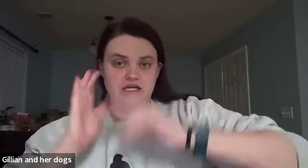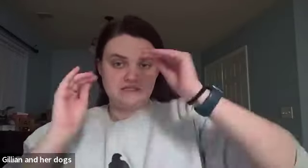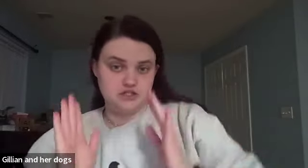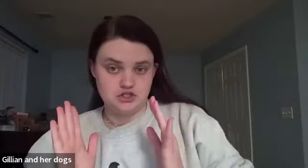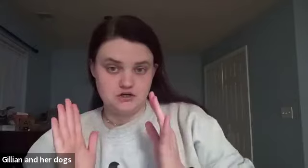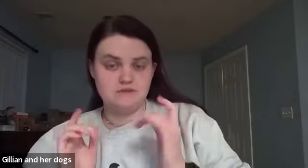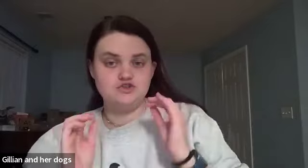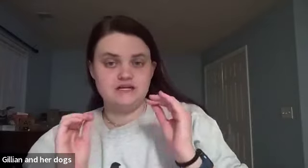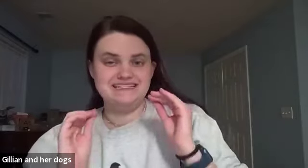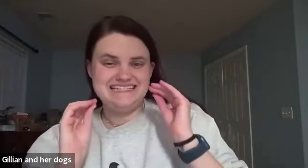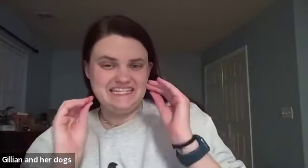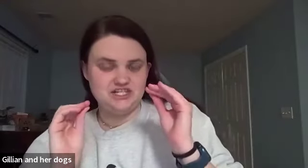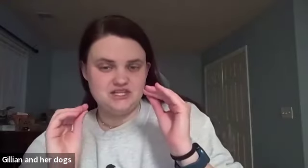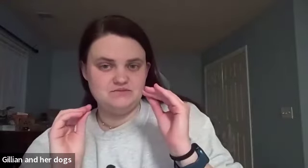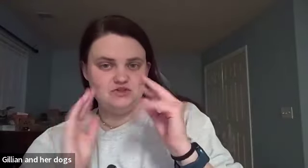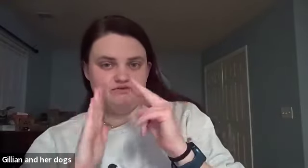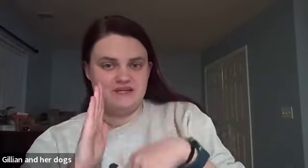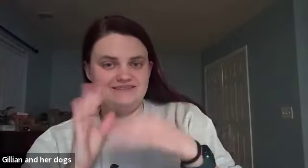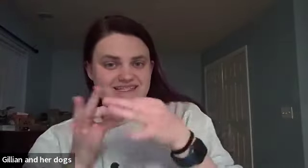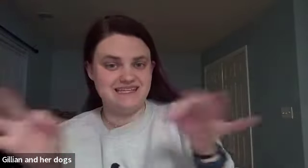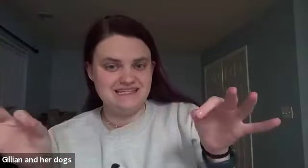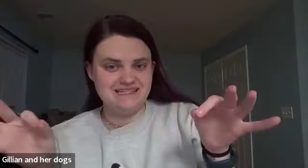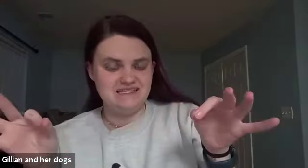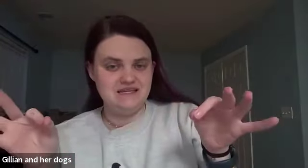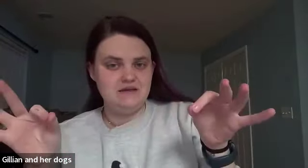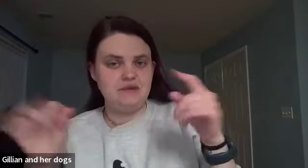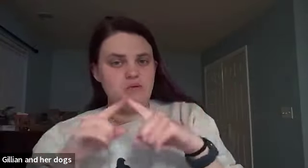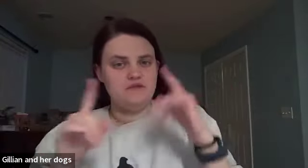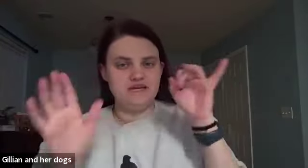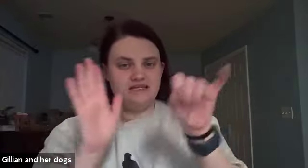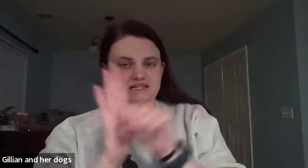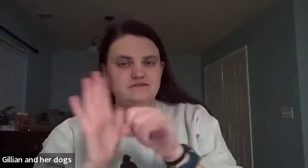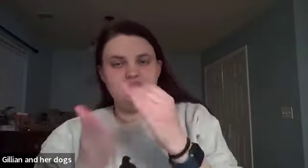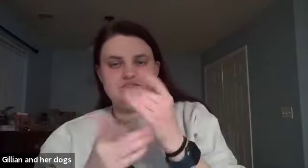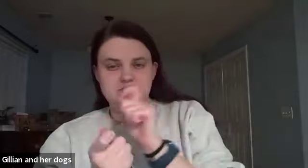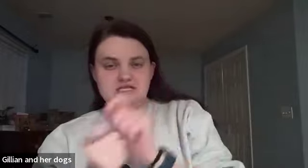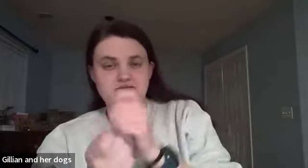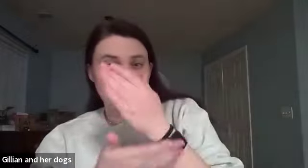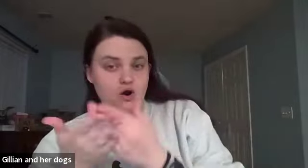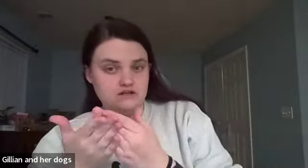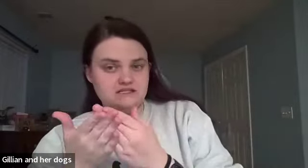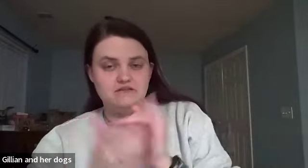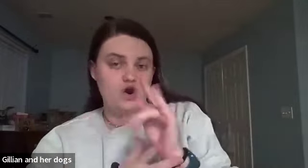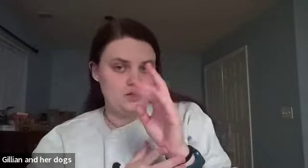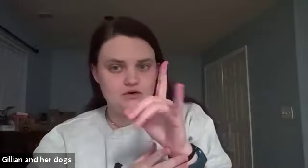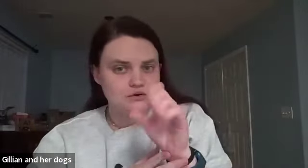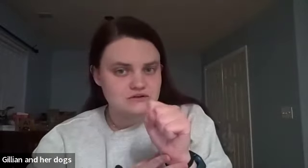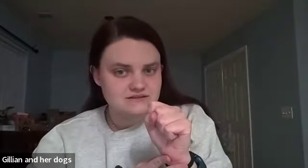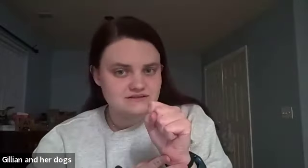reading teacher and I'm trying to teach them to read the sentence, but I want them to identify like the specific parts, like the articles,